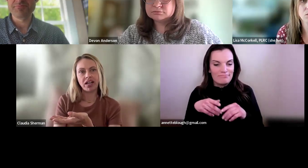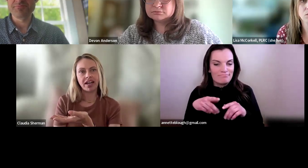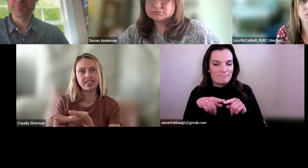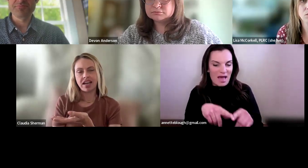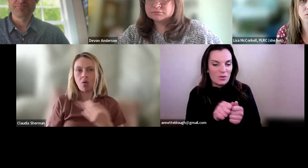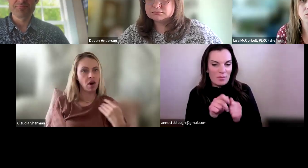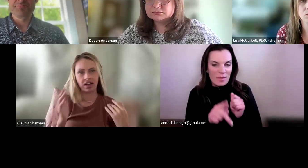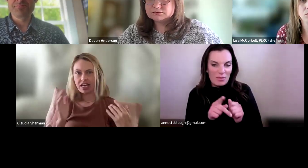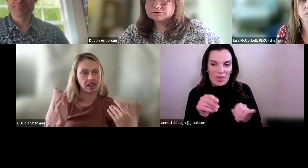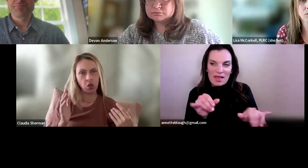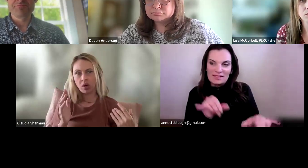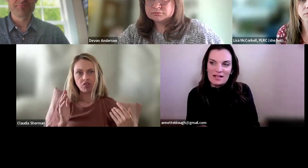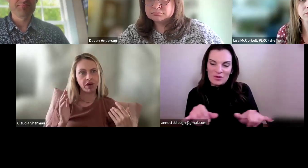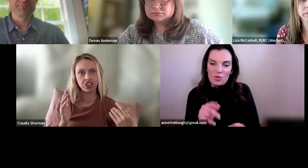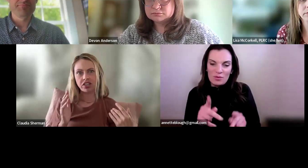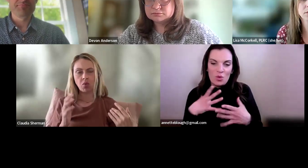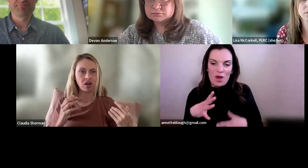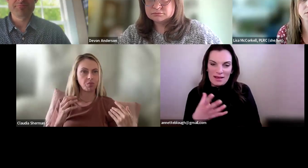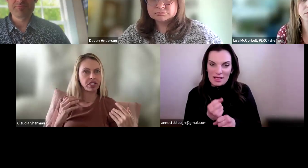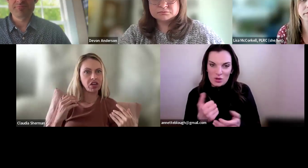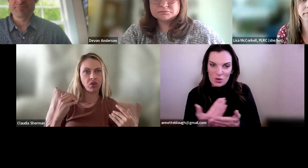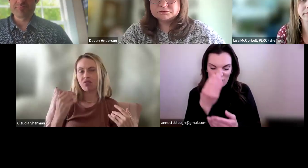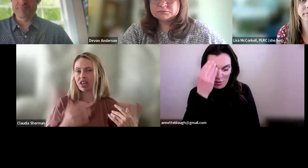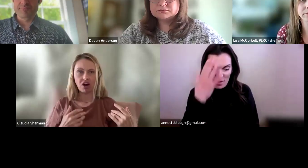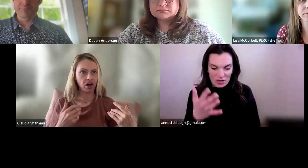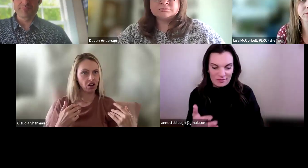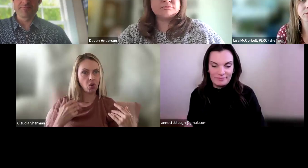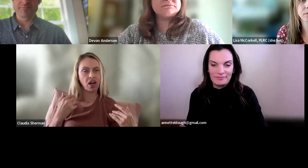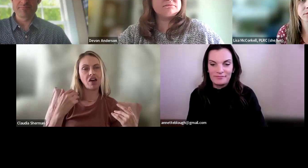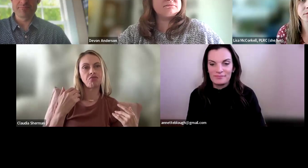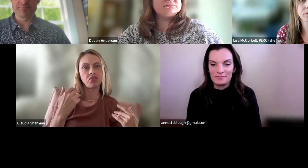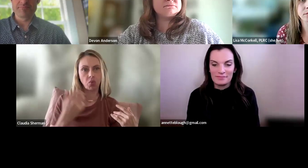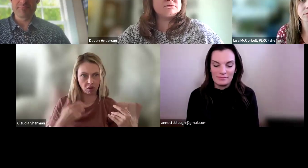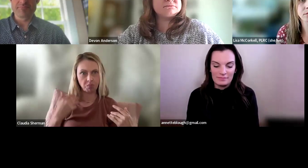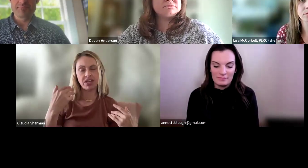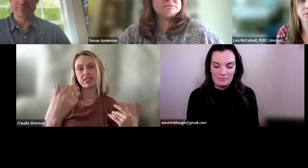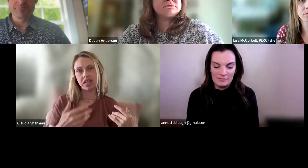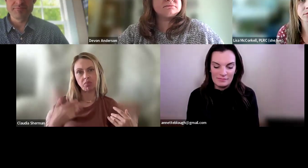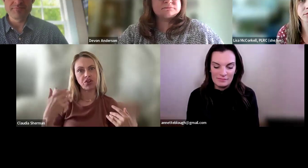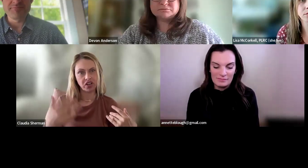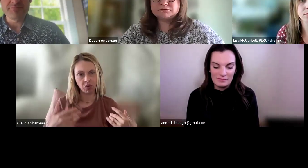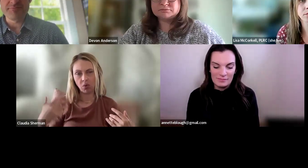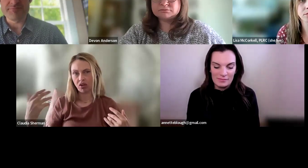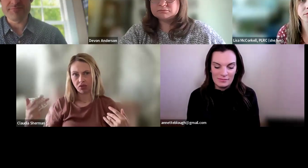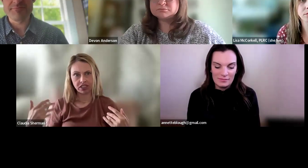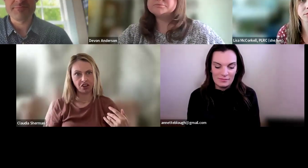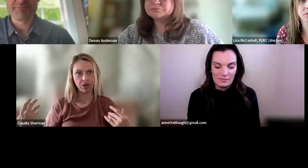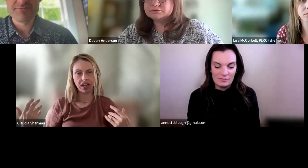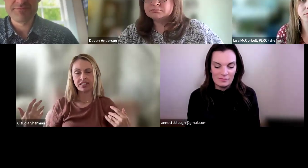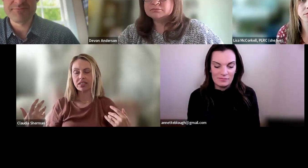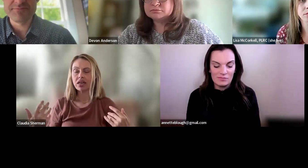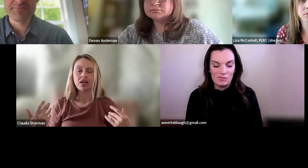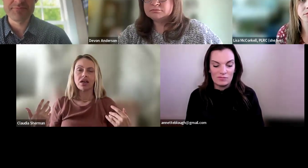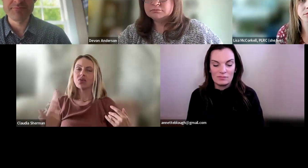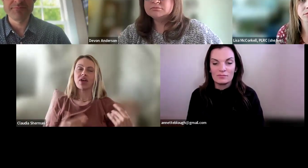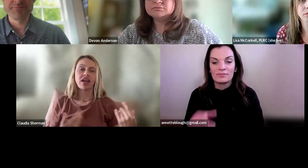are inclined to not want to take in new information. They want to believe whatever they already know and have the world be the same predictable, wonderful, safe